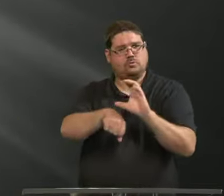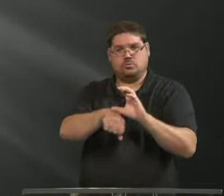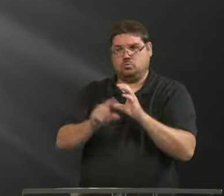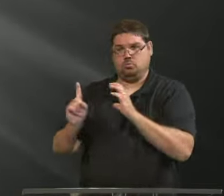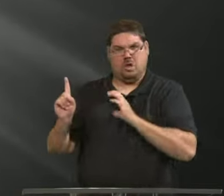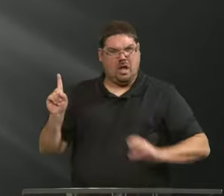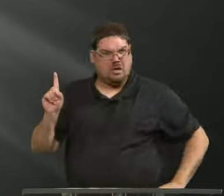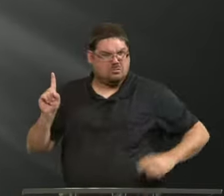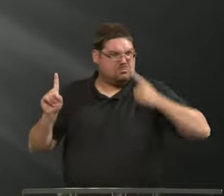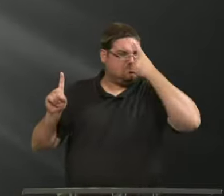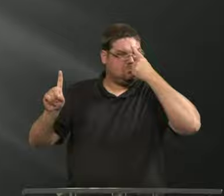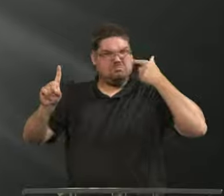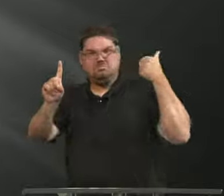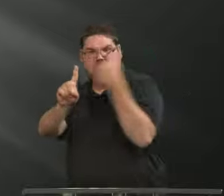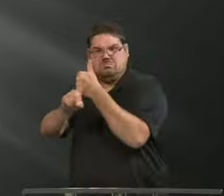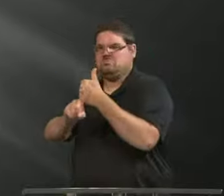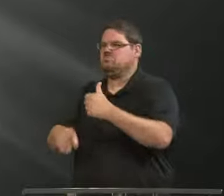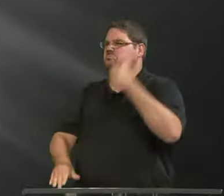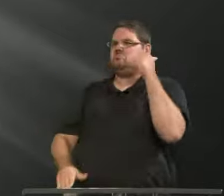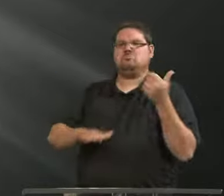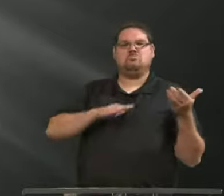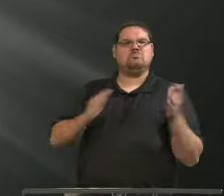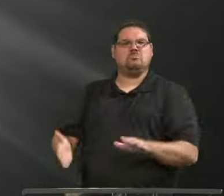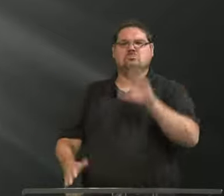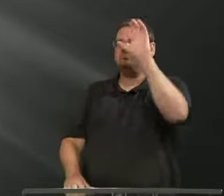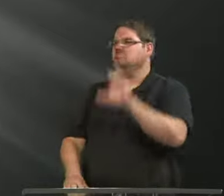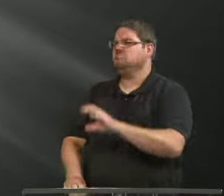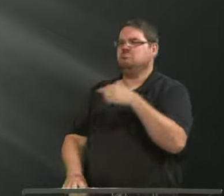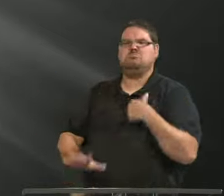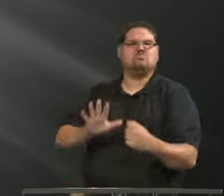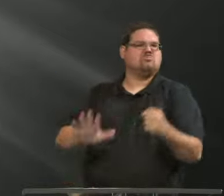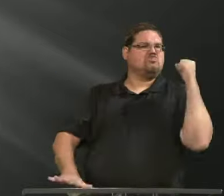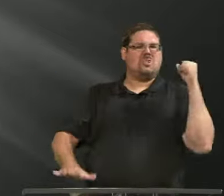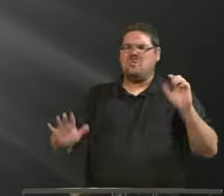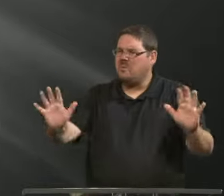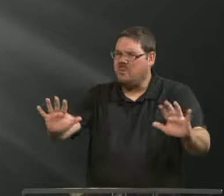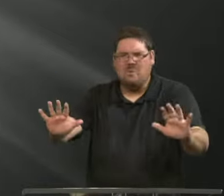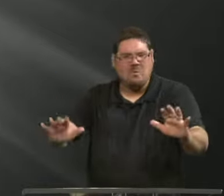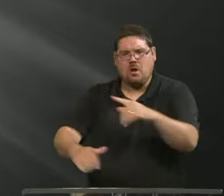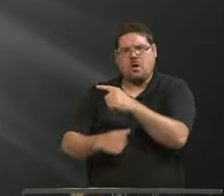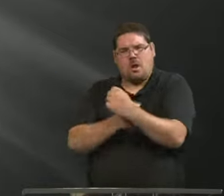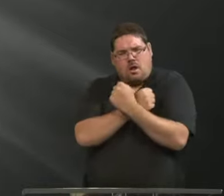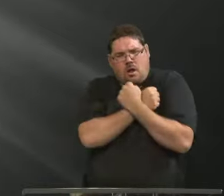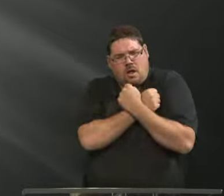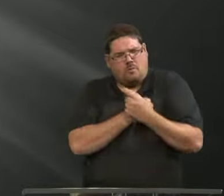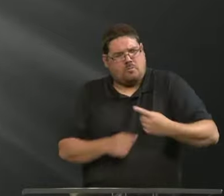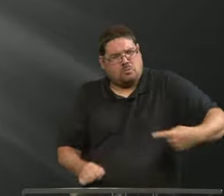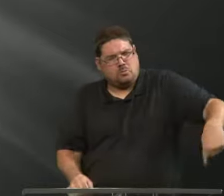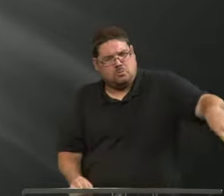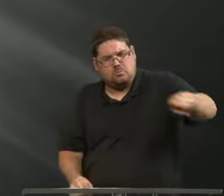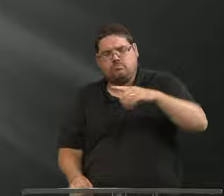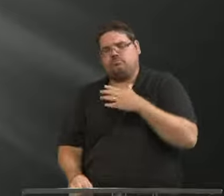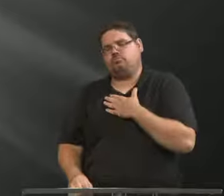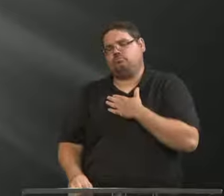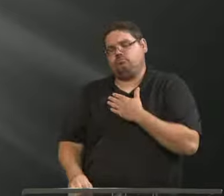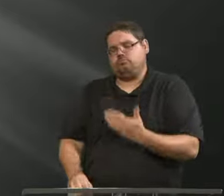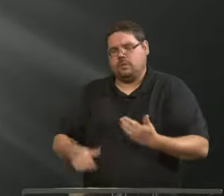gave himself for it. Christ did not think, well, I'm God and I'm not going to die on a cross. I refuse to do it. No, he loved